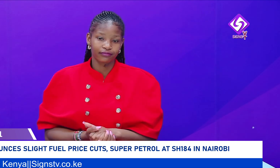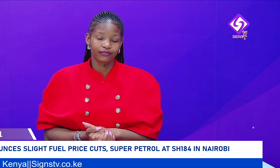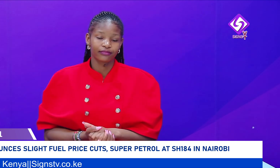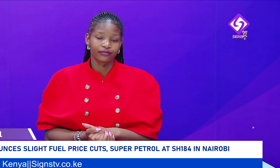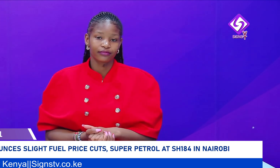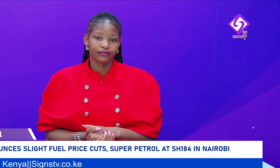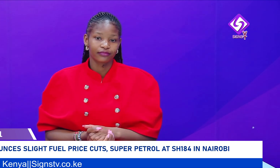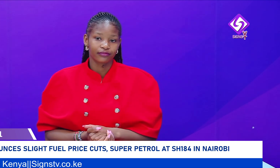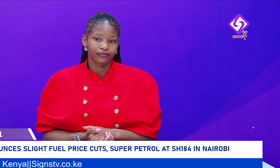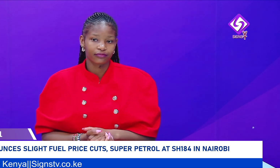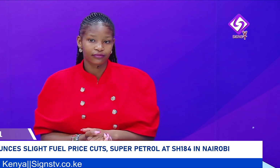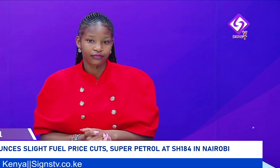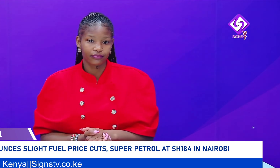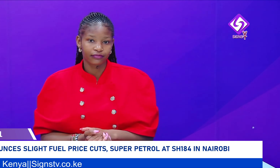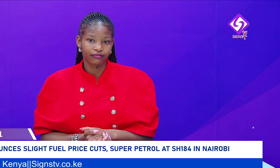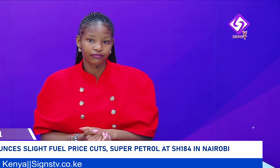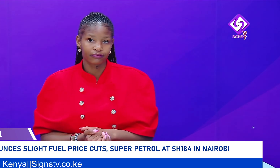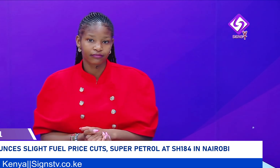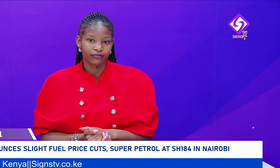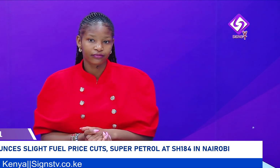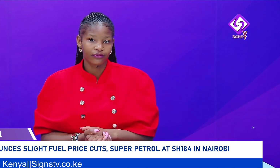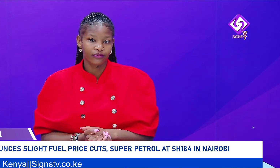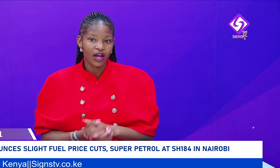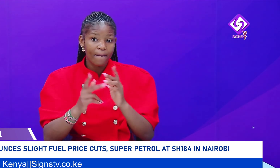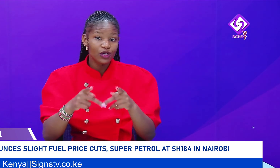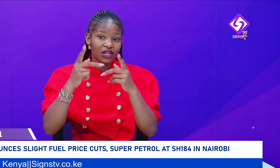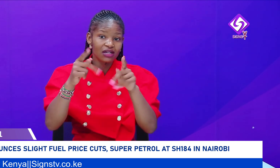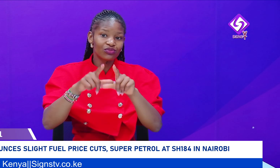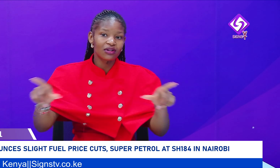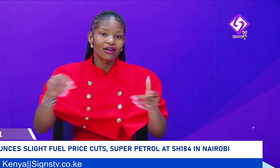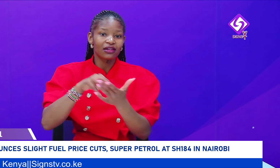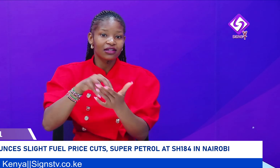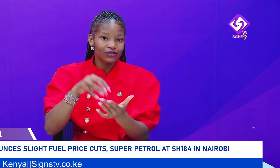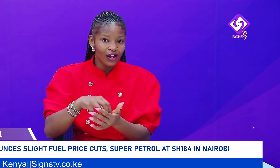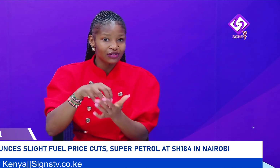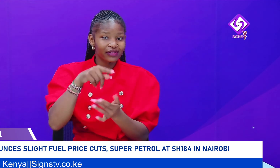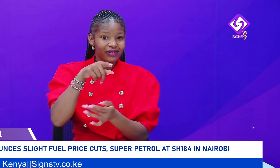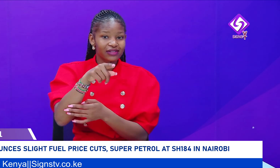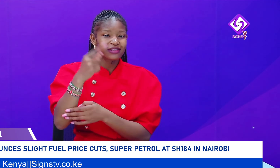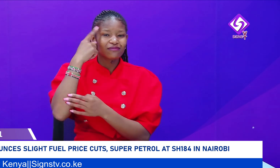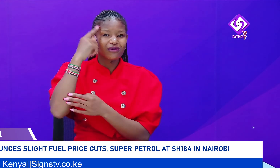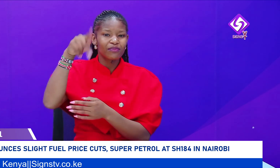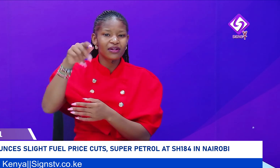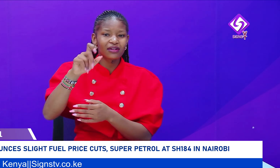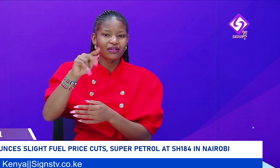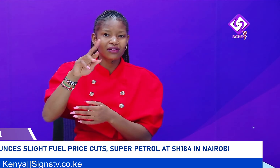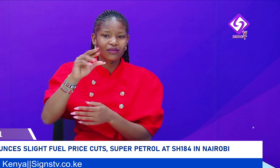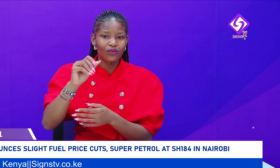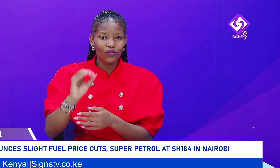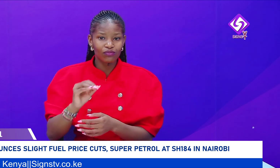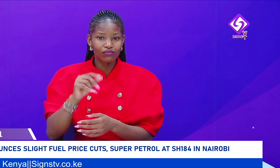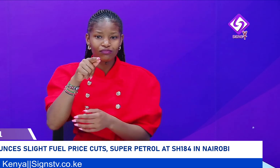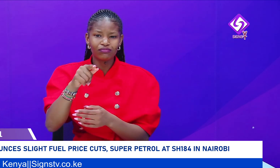According to a statement from EPRA, the price reduction is a result of a decrease in the average